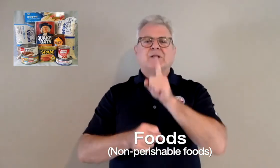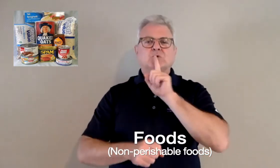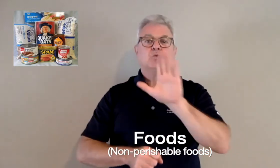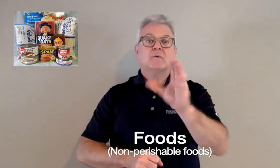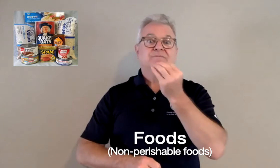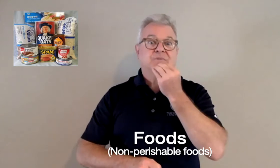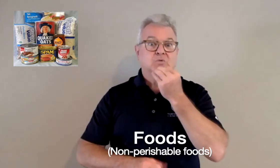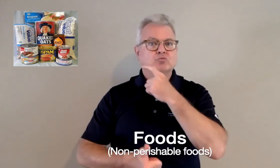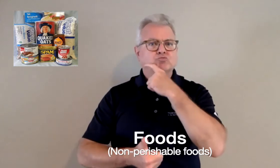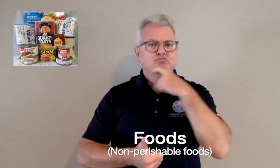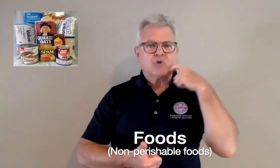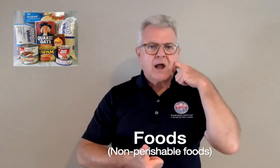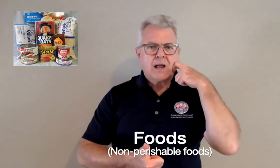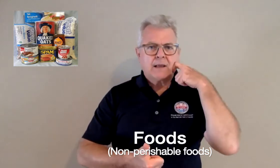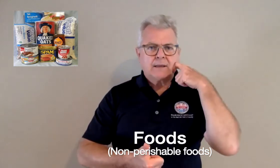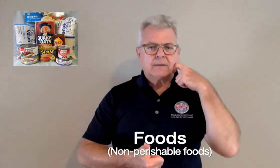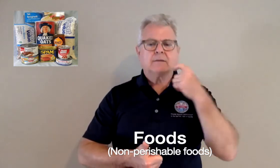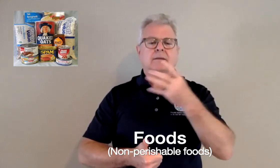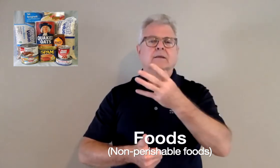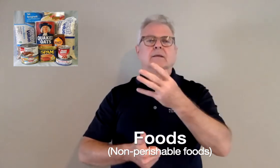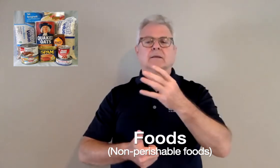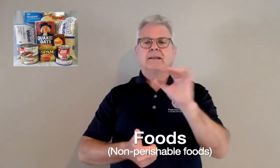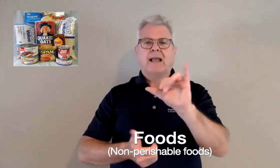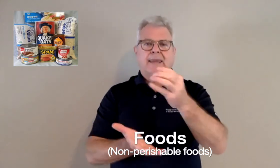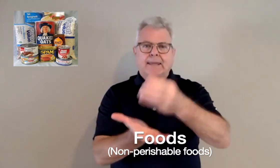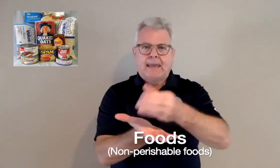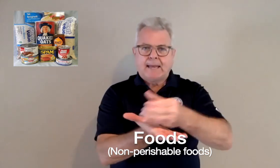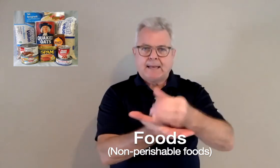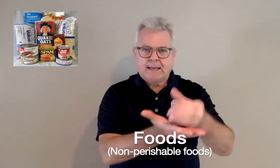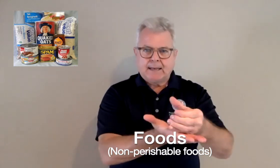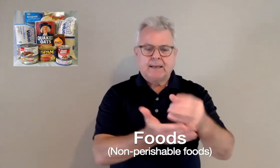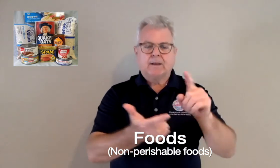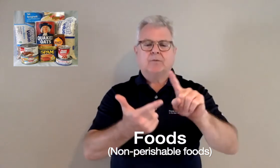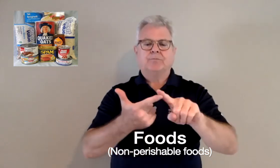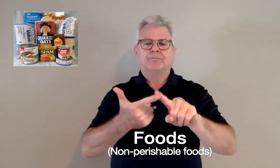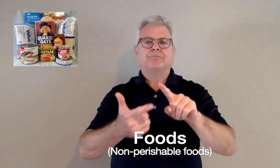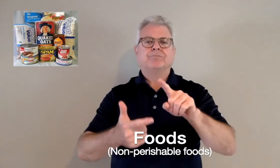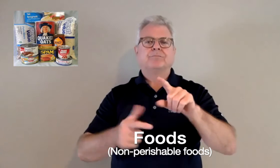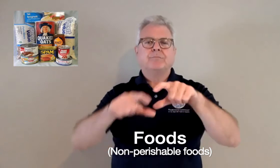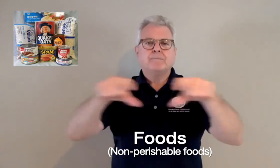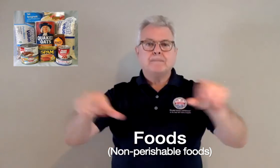each person. You'd want to find food that is dry, that is canned,